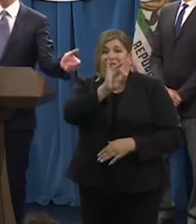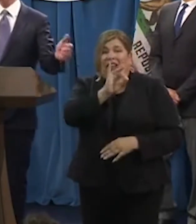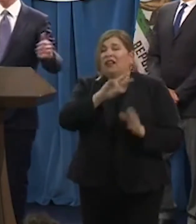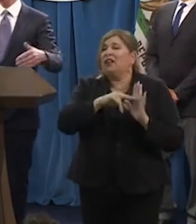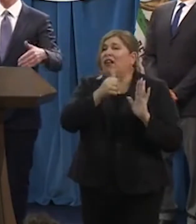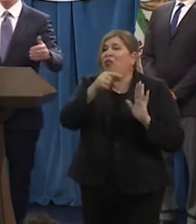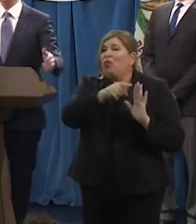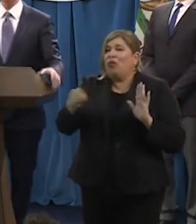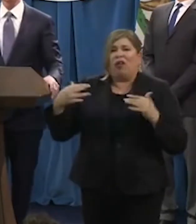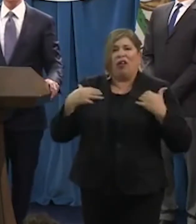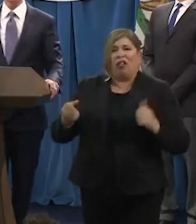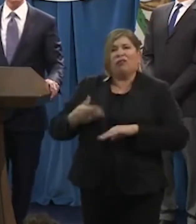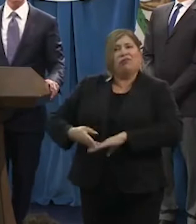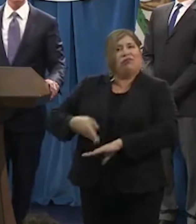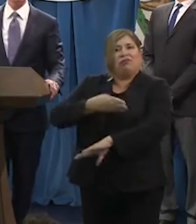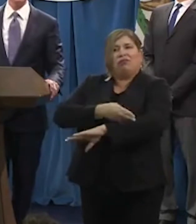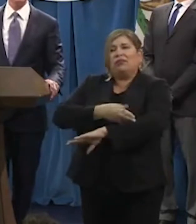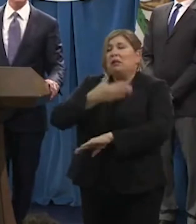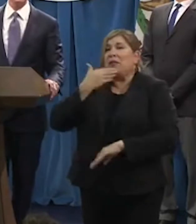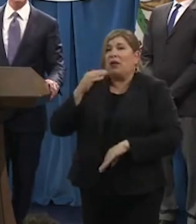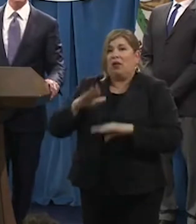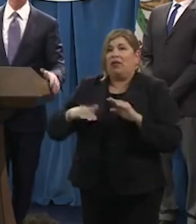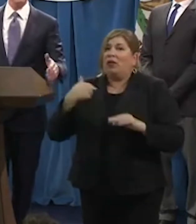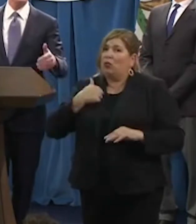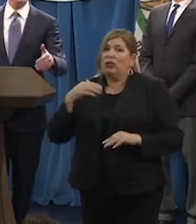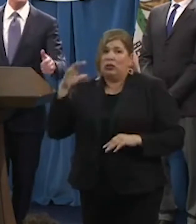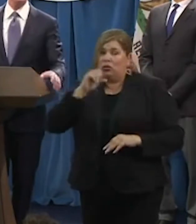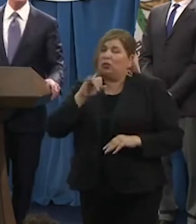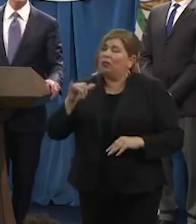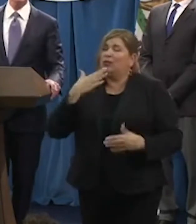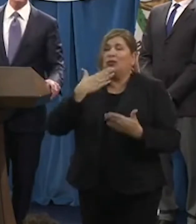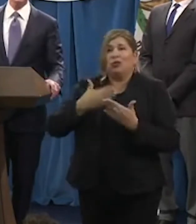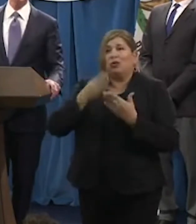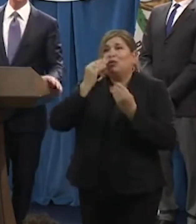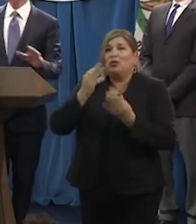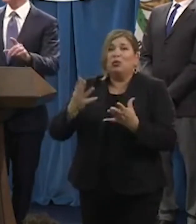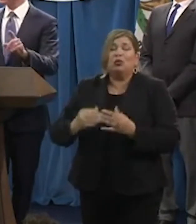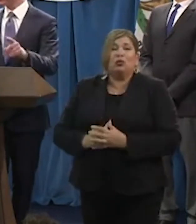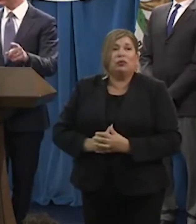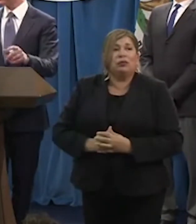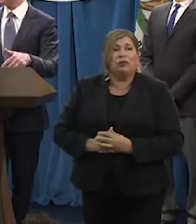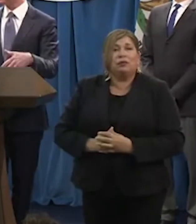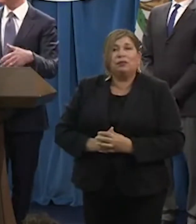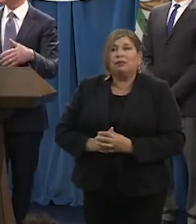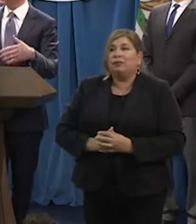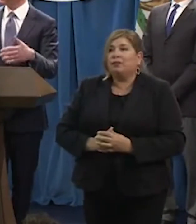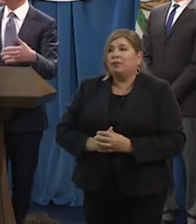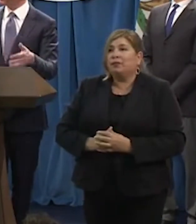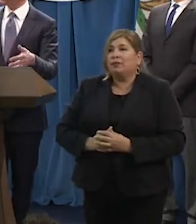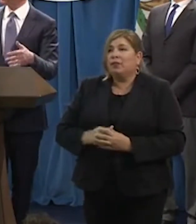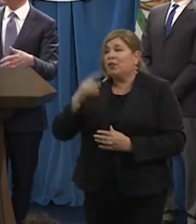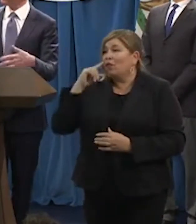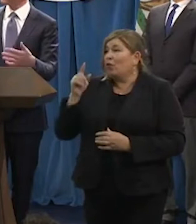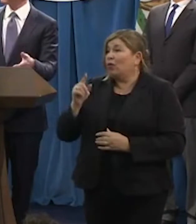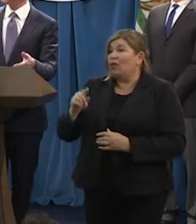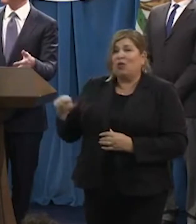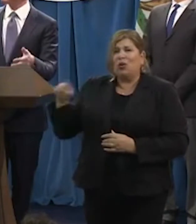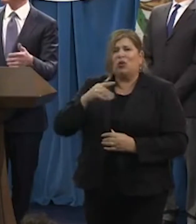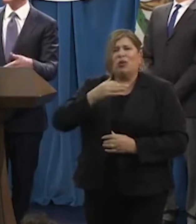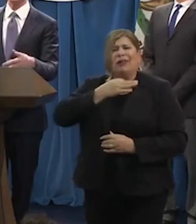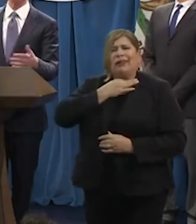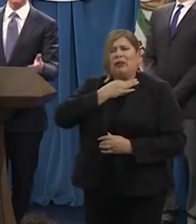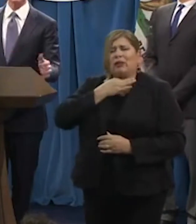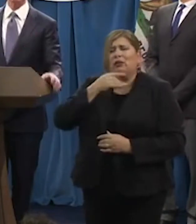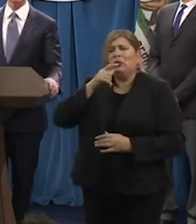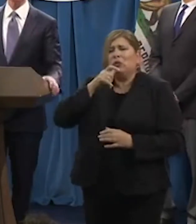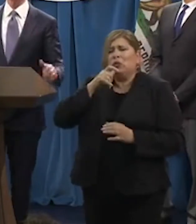better than was originally assumed, and that's very good news. For those of you who are curious how many people have come off the ship that have